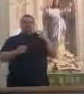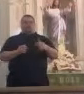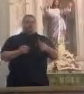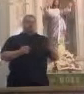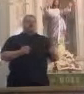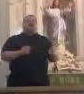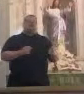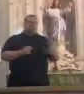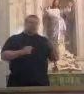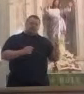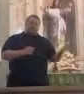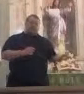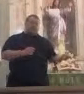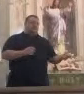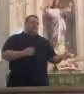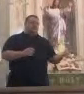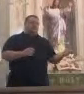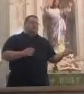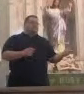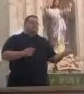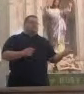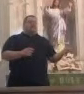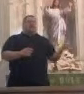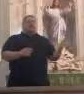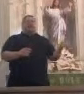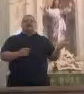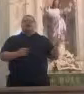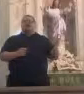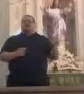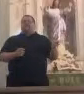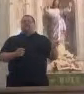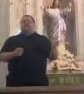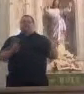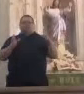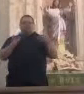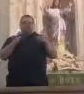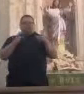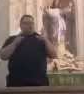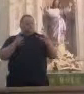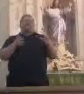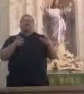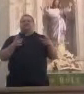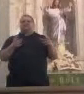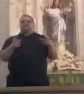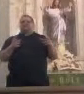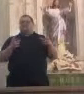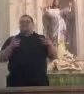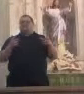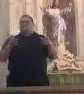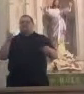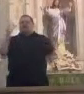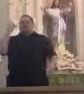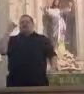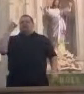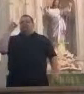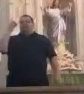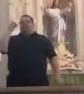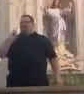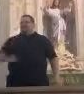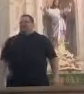the real God that we should be worshiping is a God that lives in a golden chariot on top of the